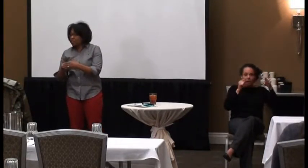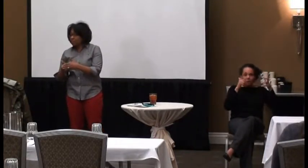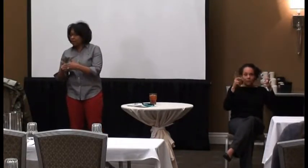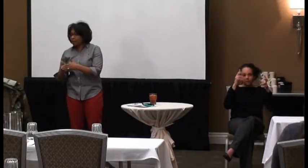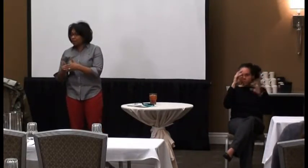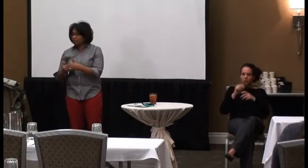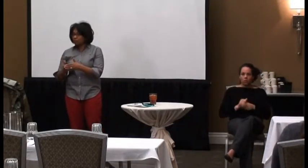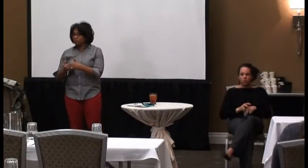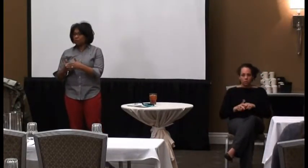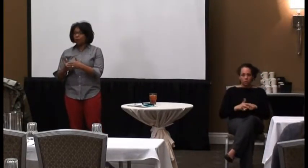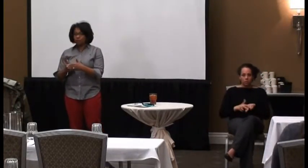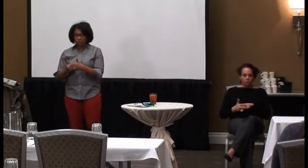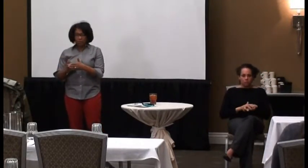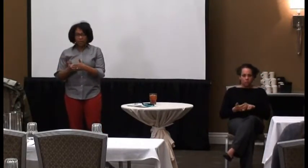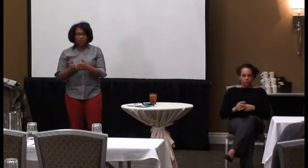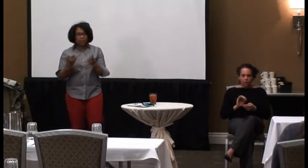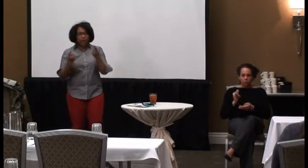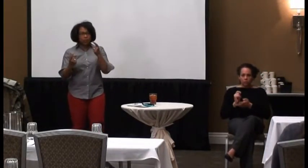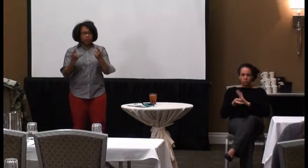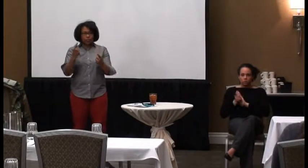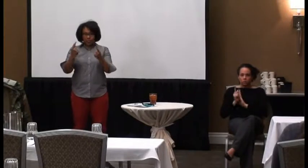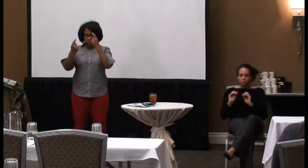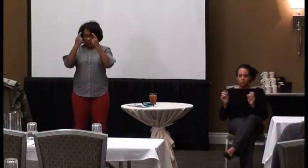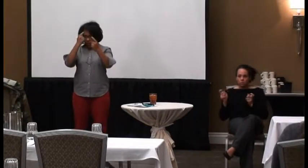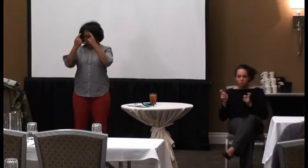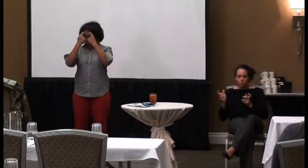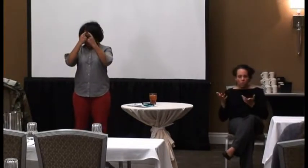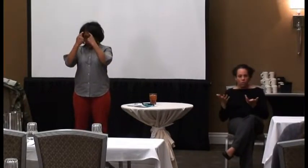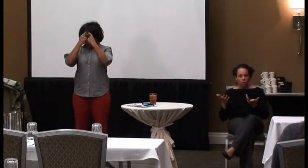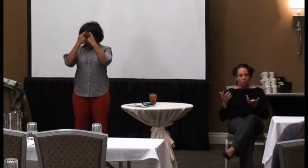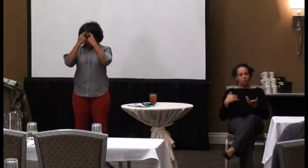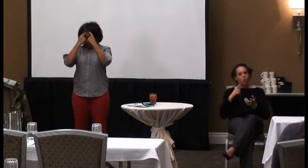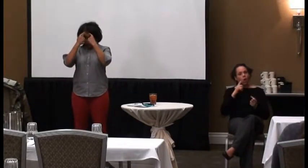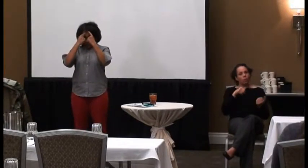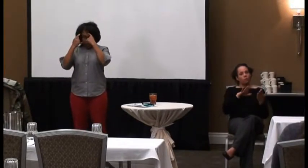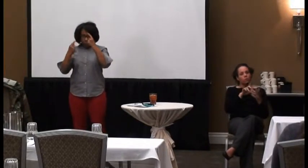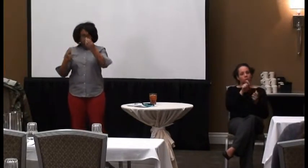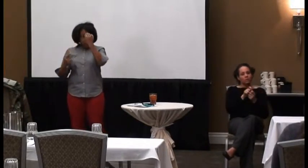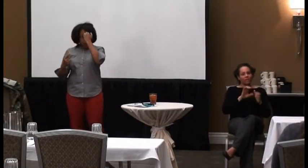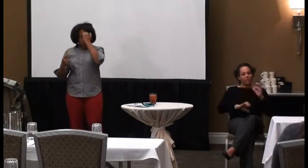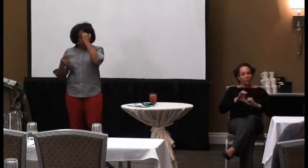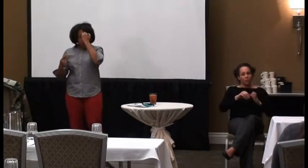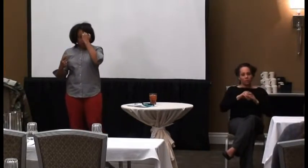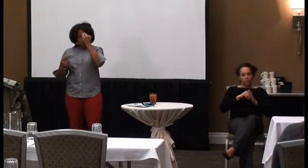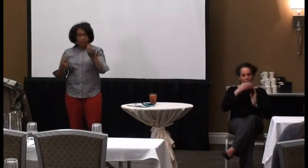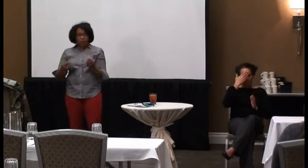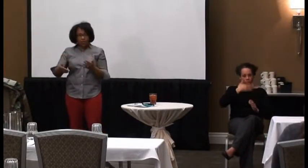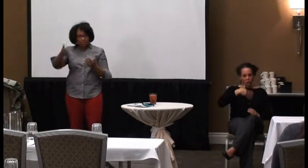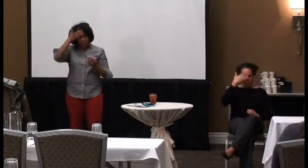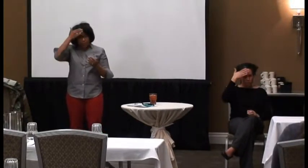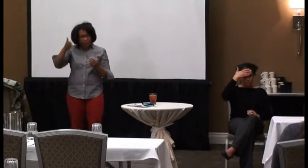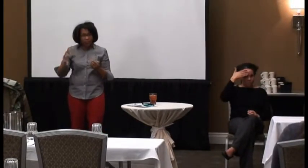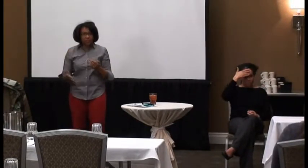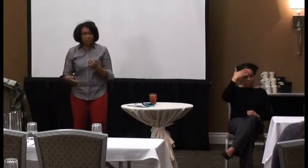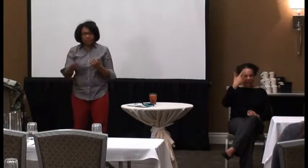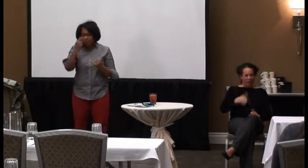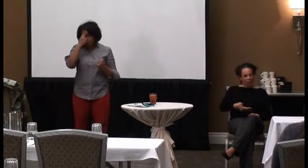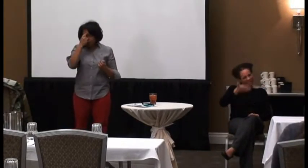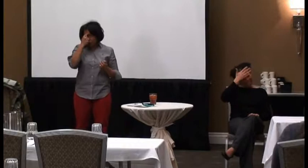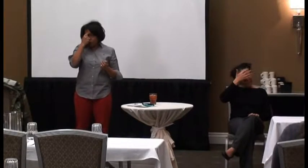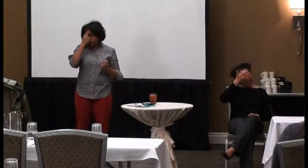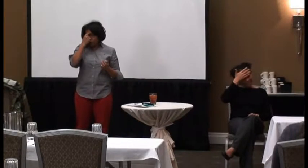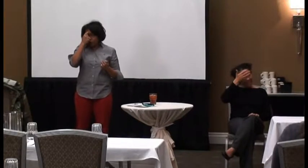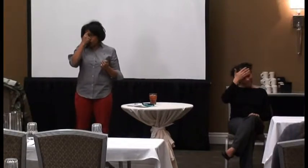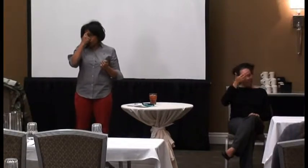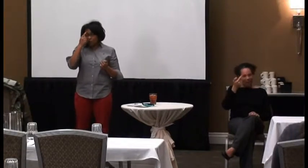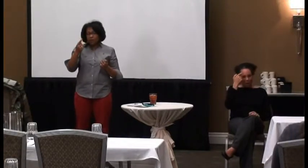fidgety, antsy, impulsive. So I want to address certain chemicals that are up here. right in the front part of your brain. And I always slap my forehead and say, this is where